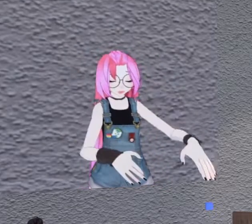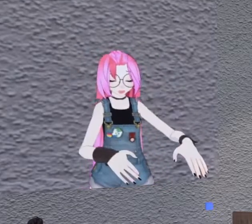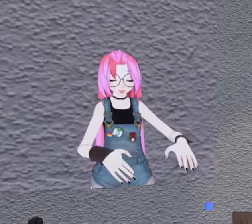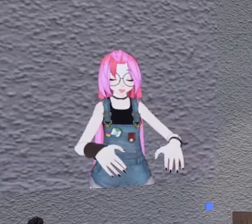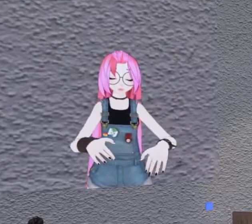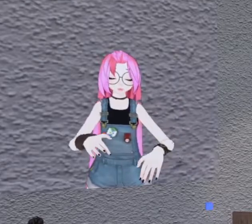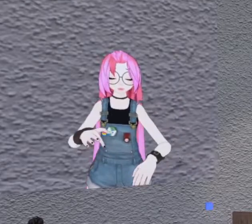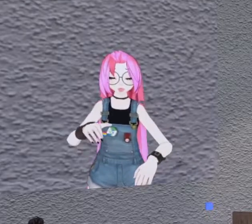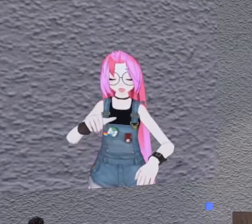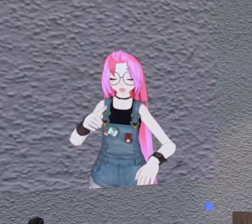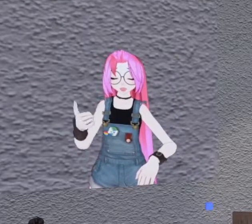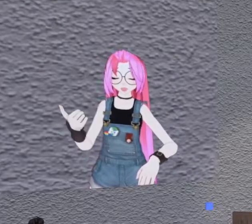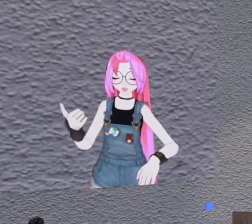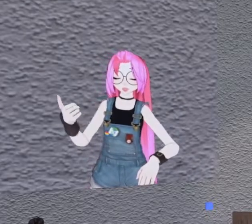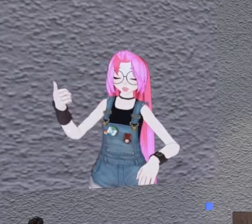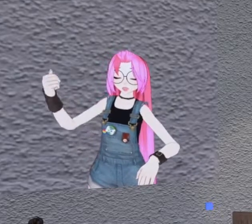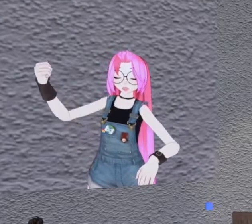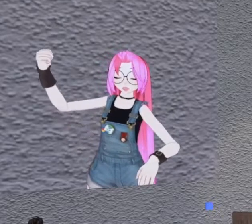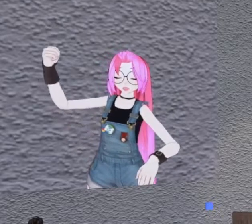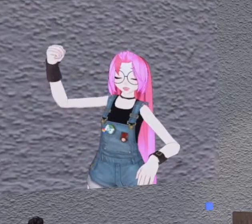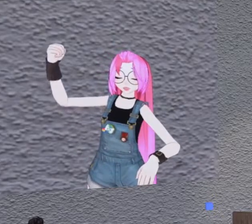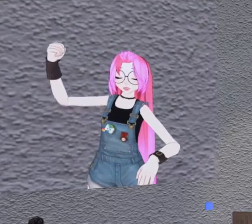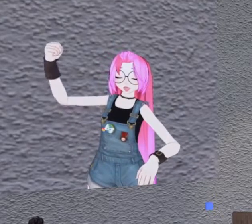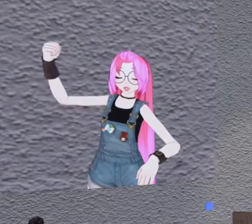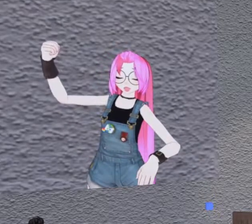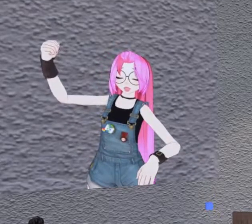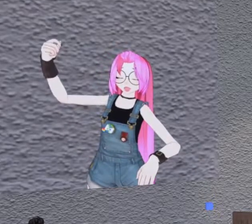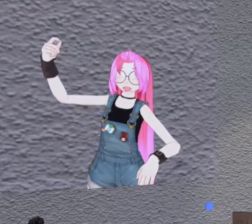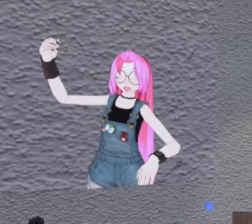Snow. Another one. I